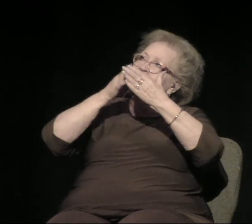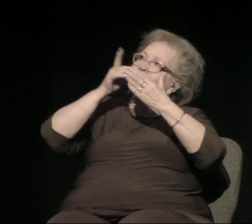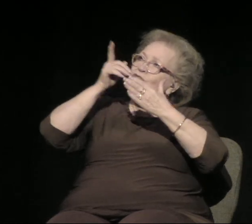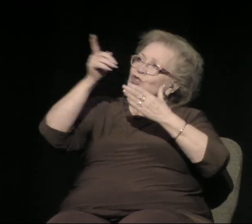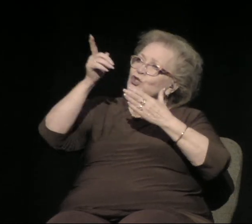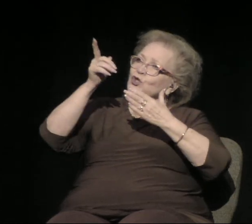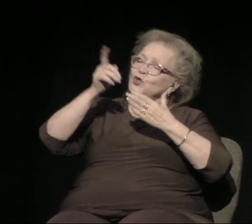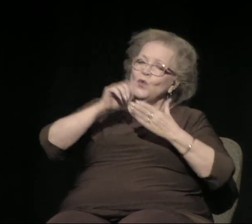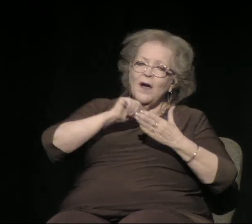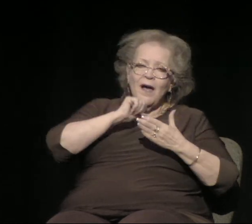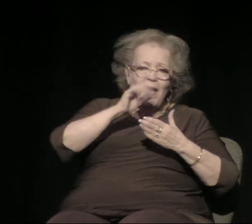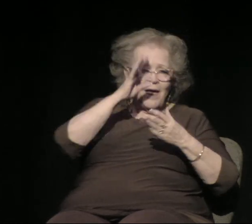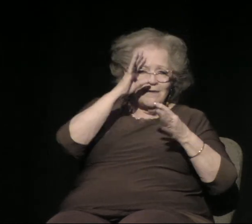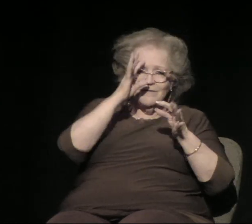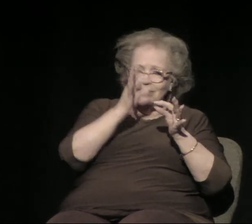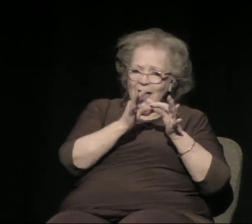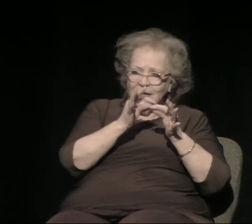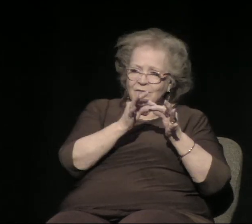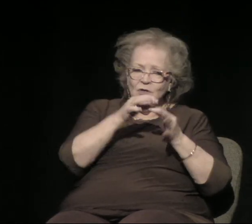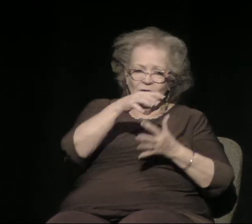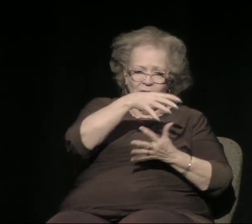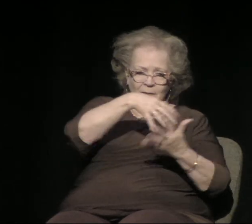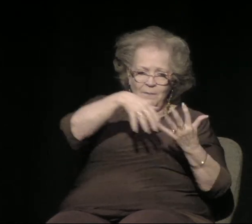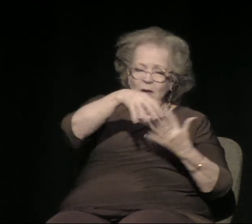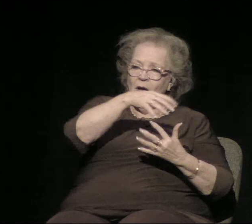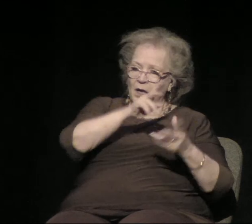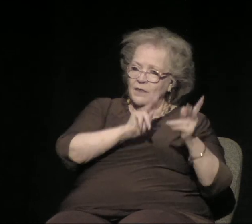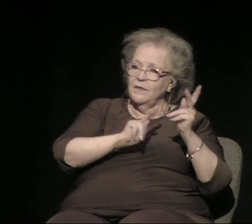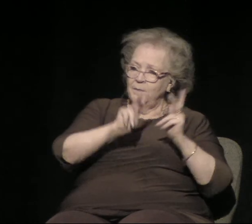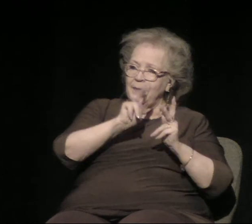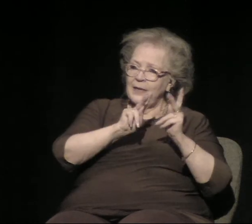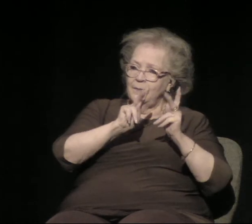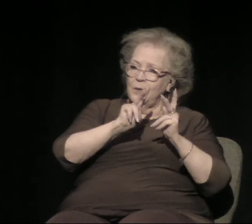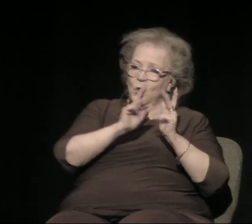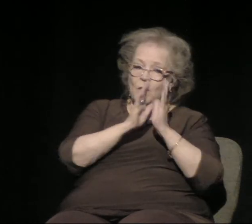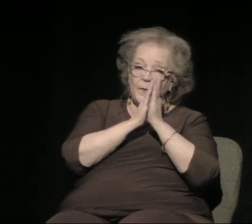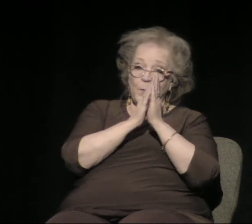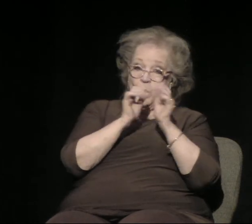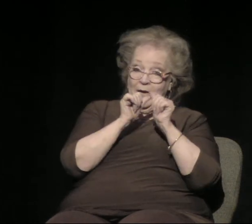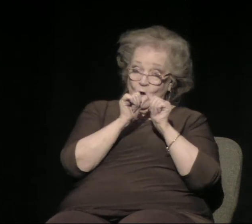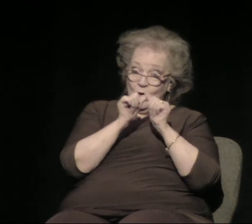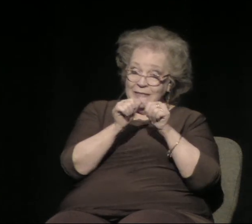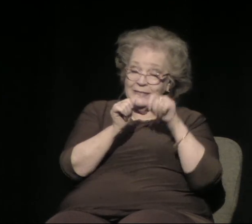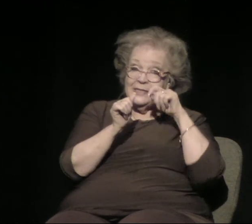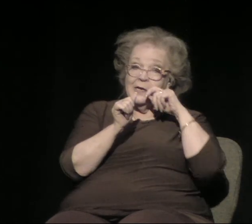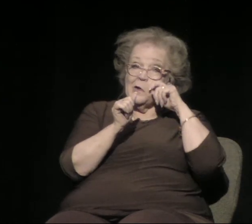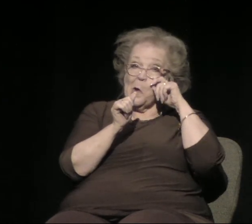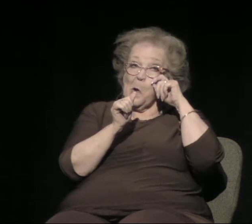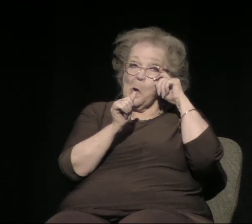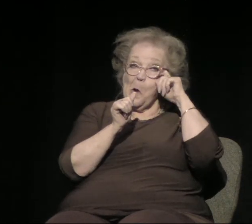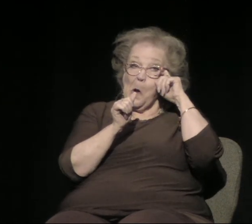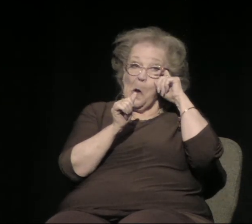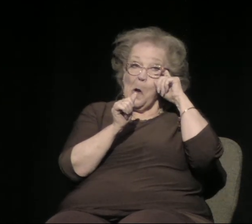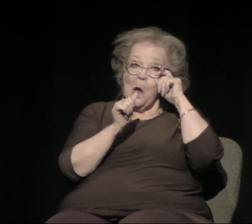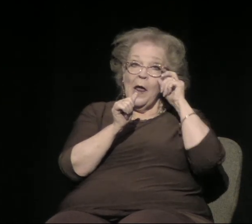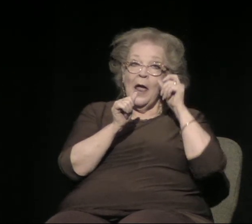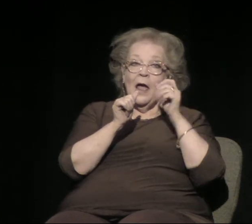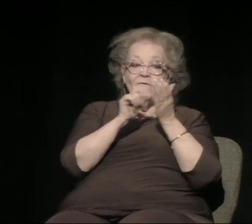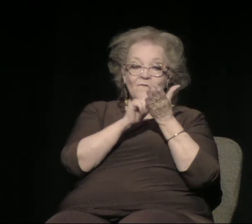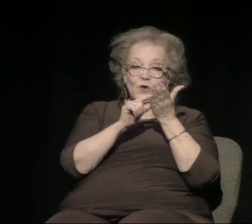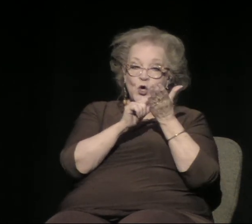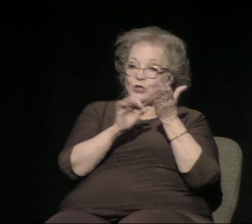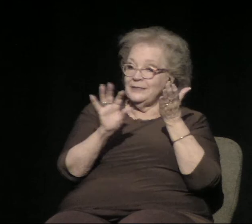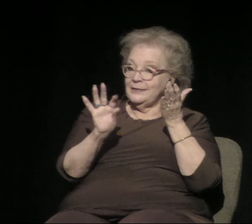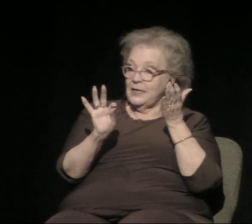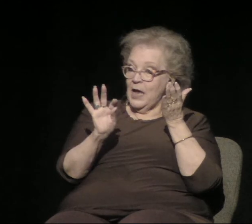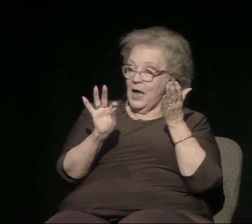there's unfaithfulness among his people. The prayer continues with further detail about their rebellion. Look at verse 9.